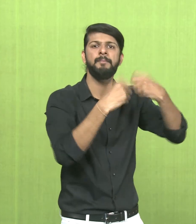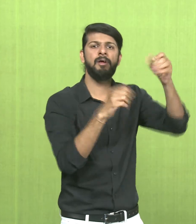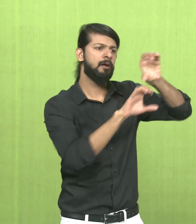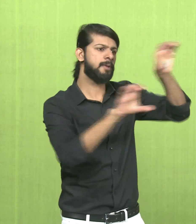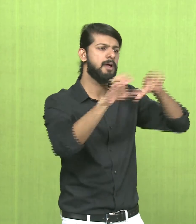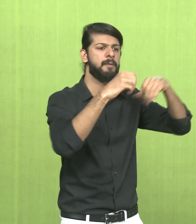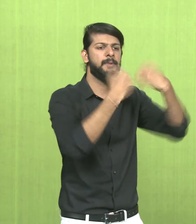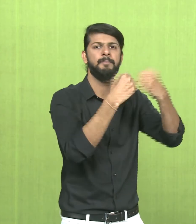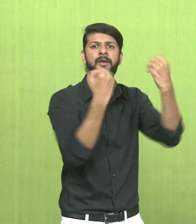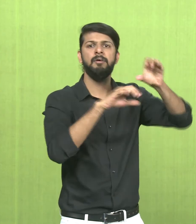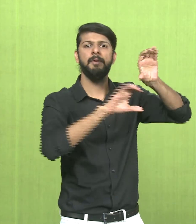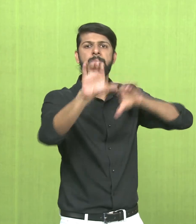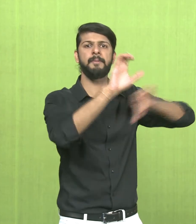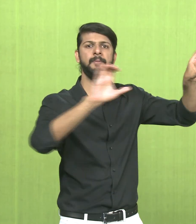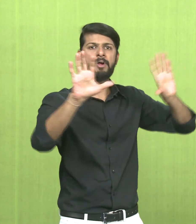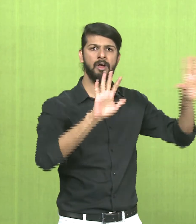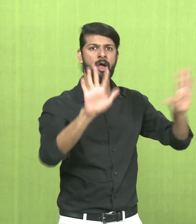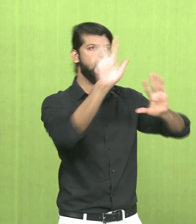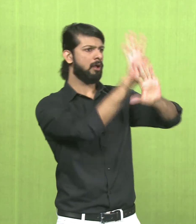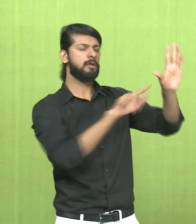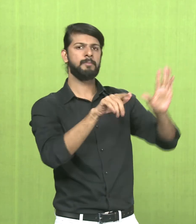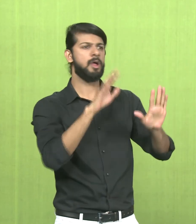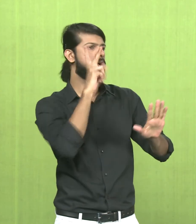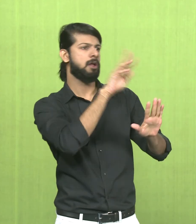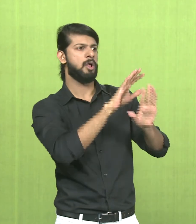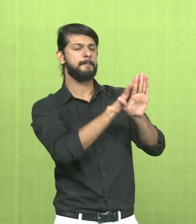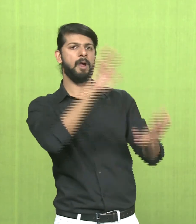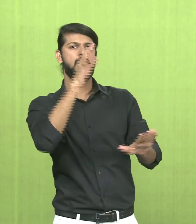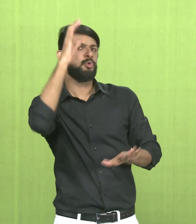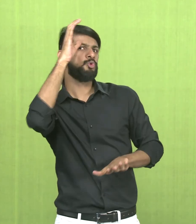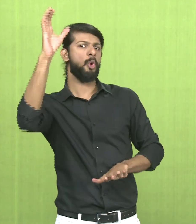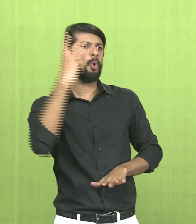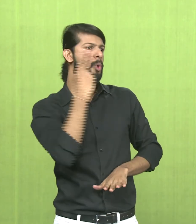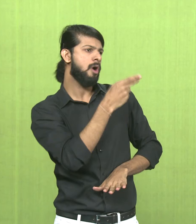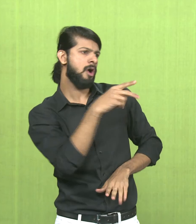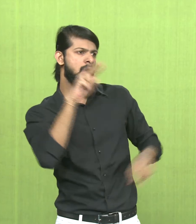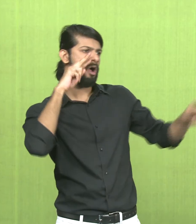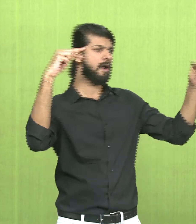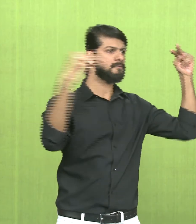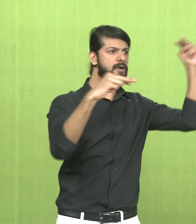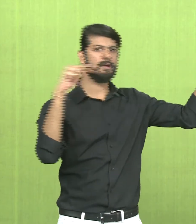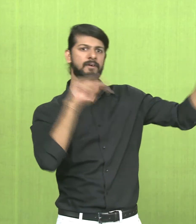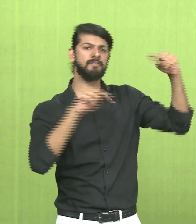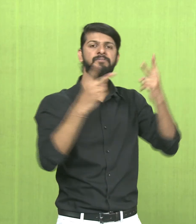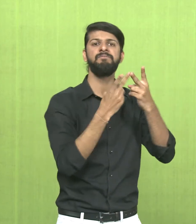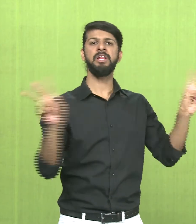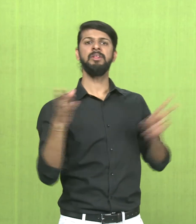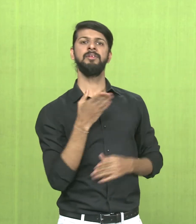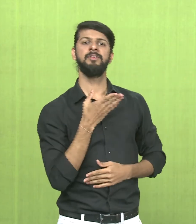The objects are broken up, analyzed, reassembled, and it gives